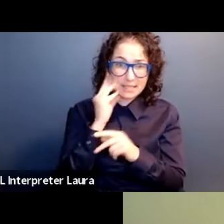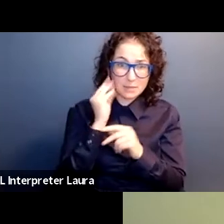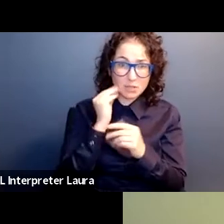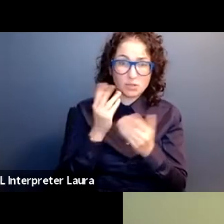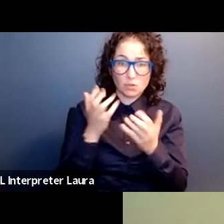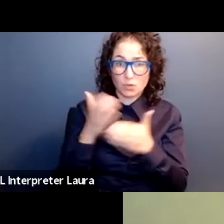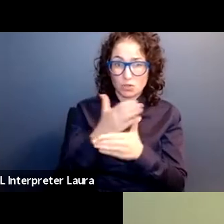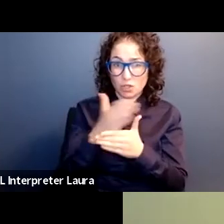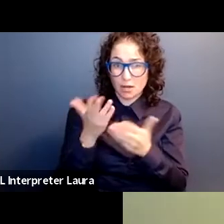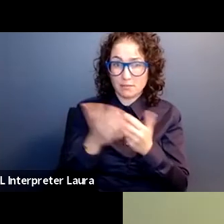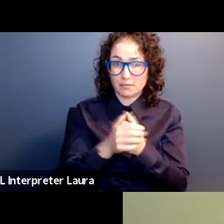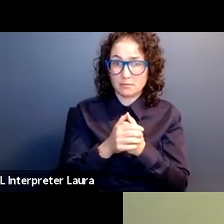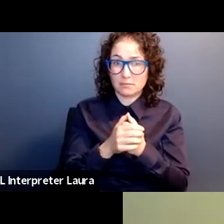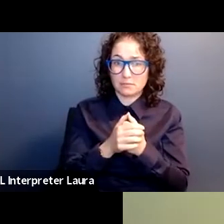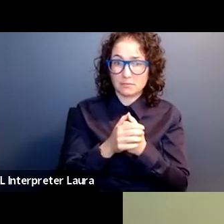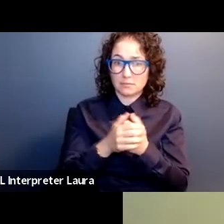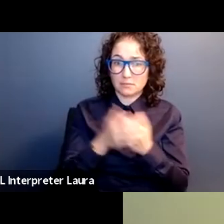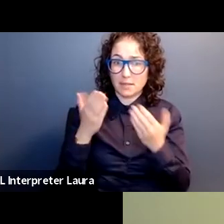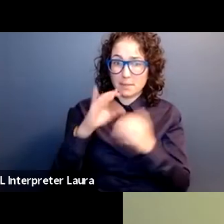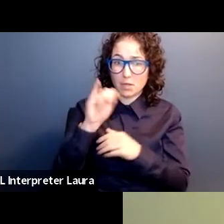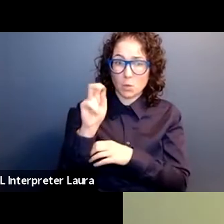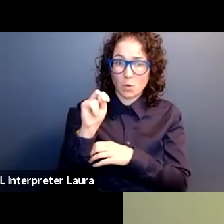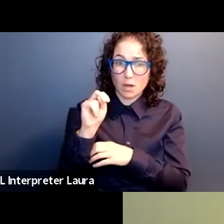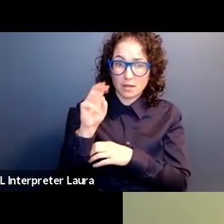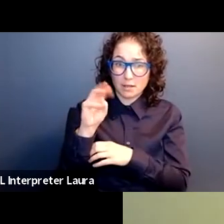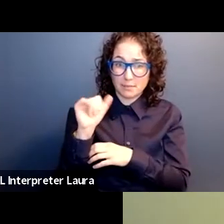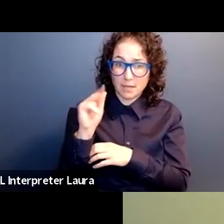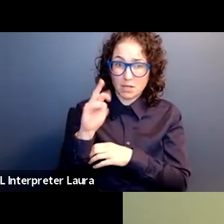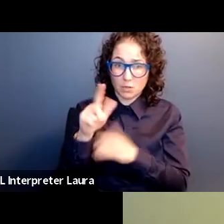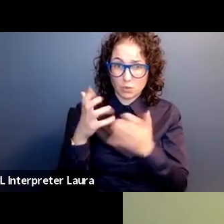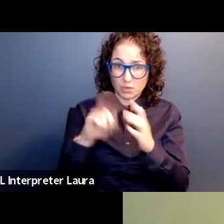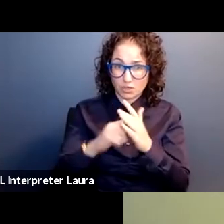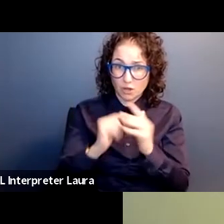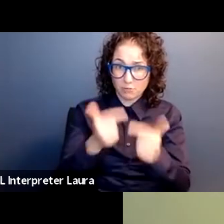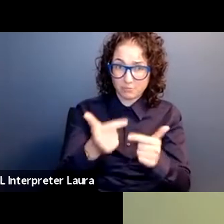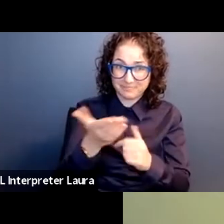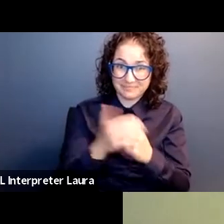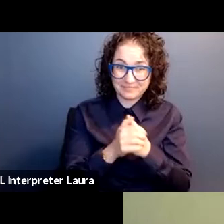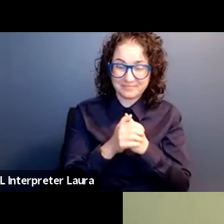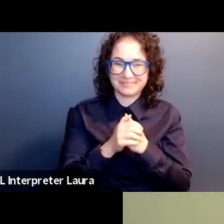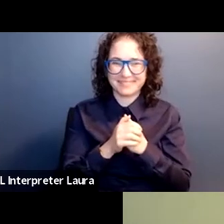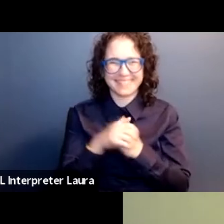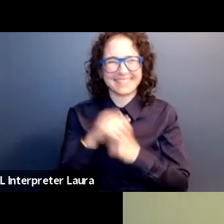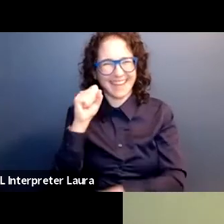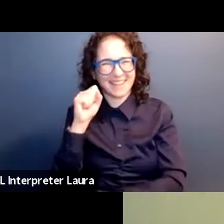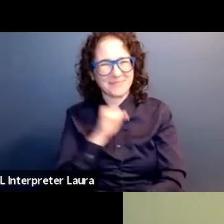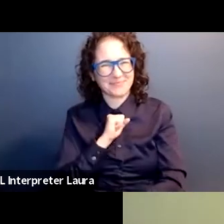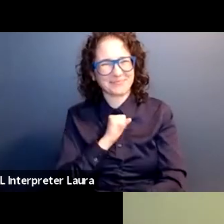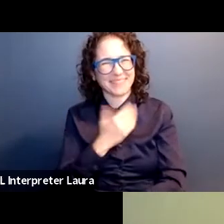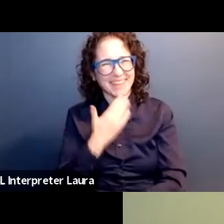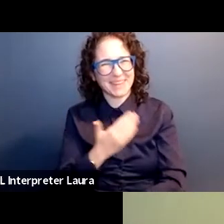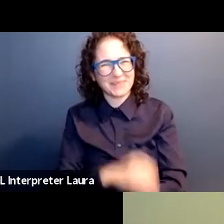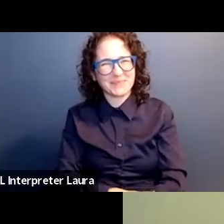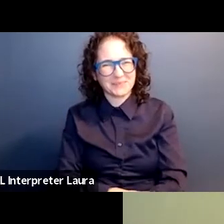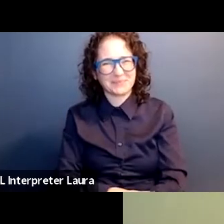like to share? Maybe Juan Manuel, would you like to start us off there? Yeah, thank you.